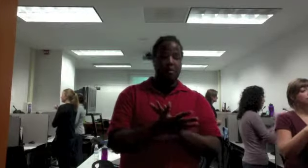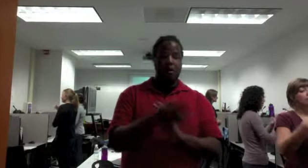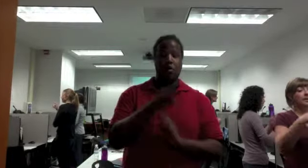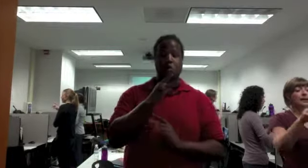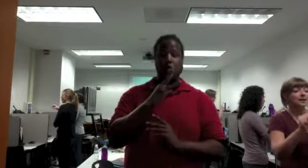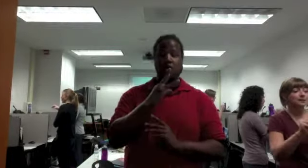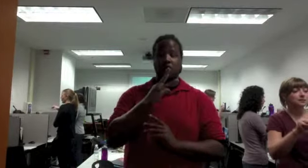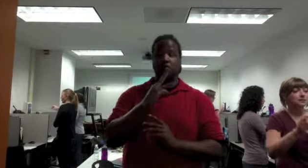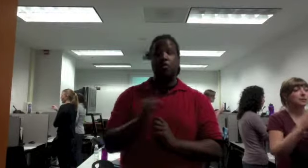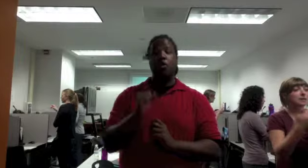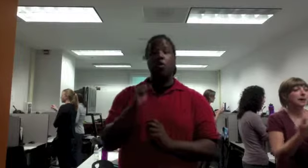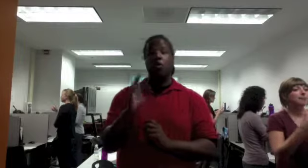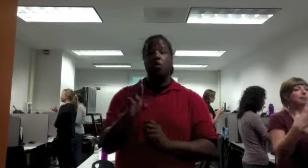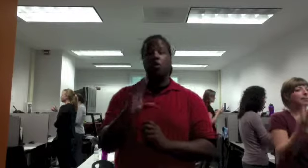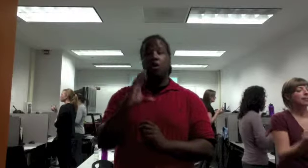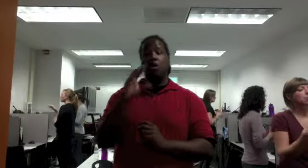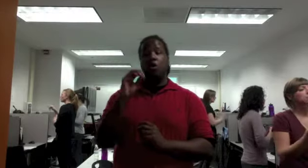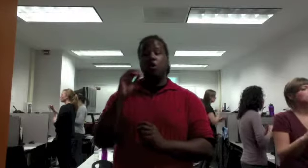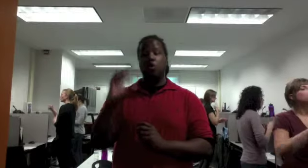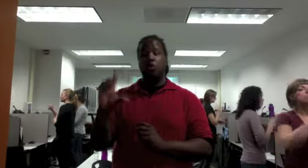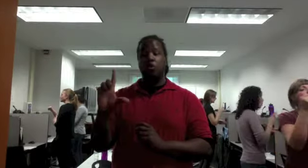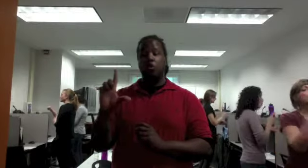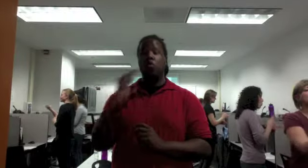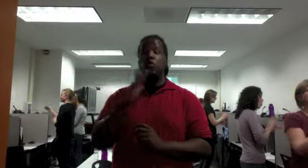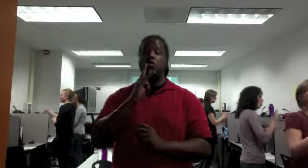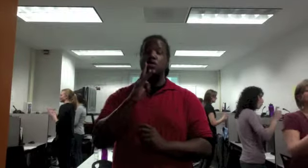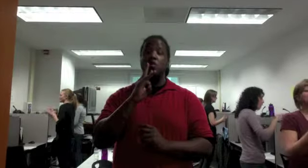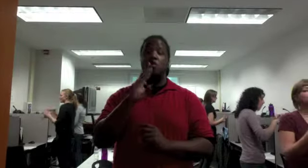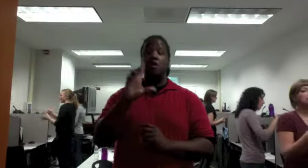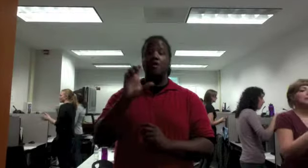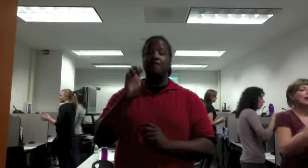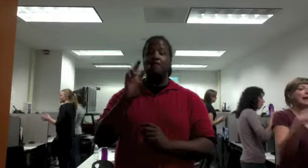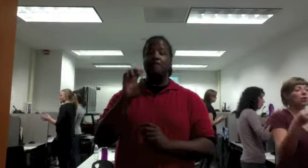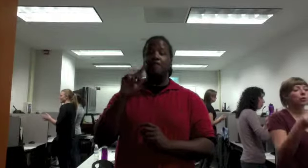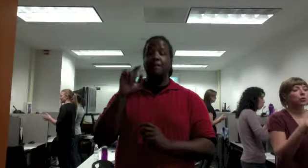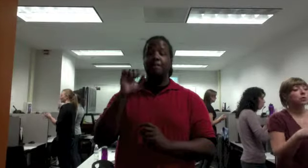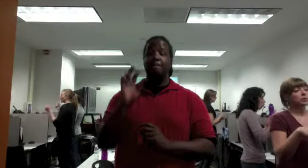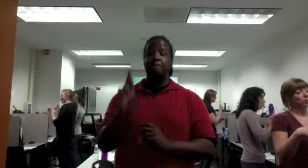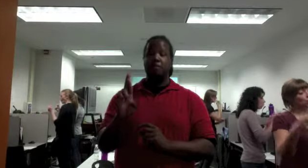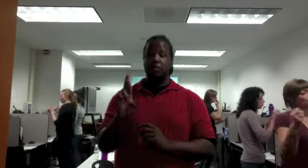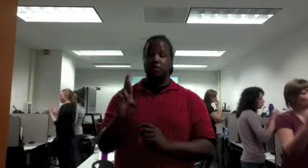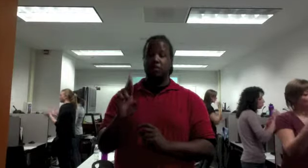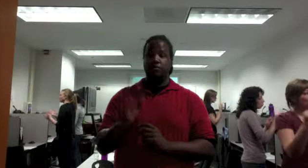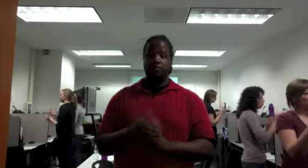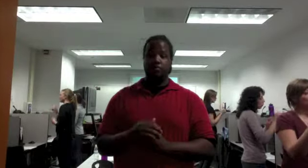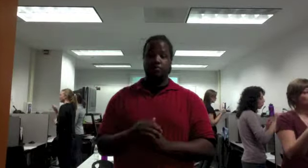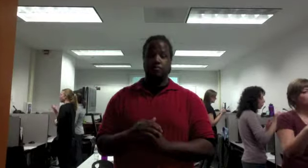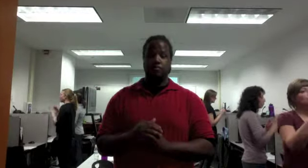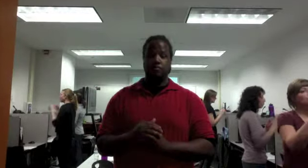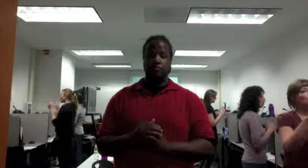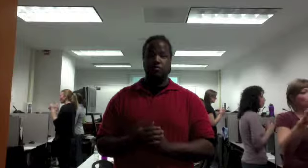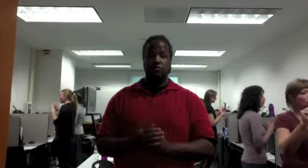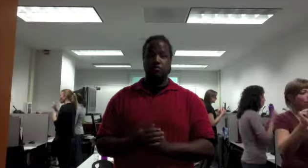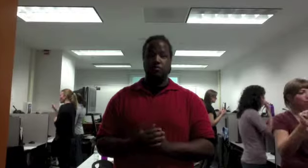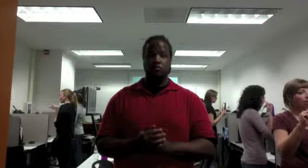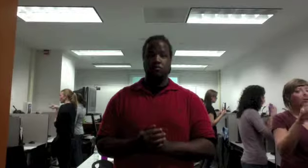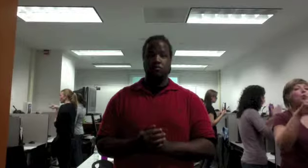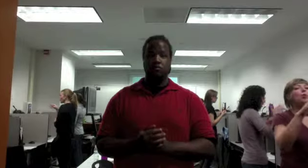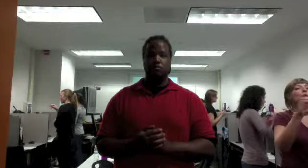way to say take the heat out of it? Cool it. If you cool water vapor, it turns into liquid. If you cool liquid, it turns